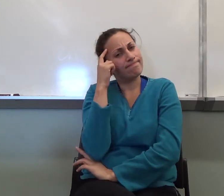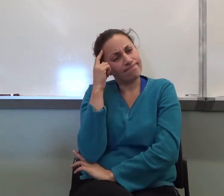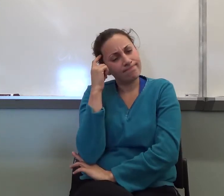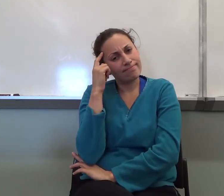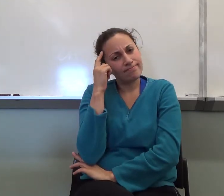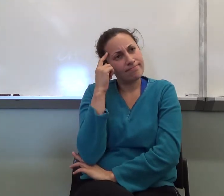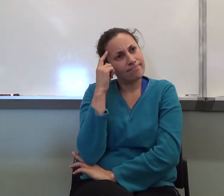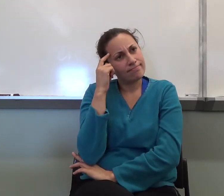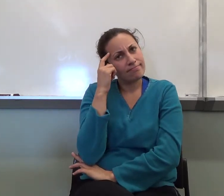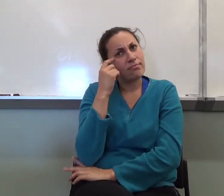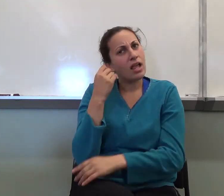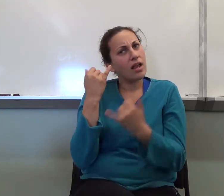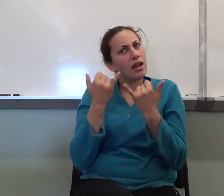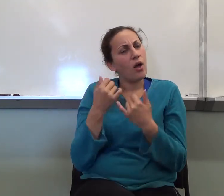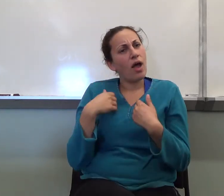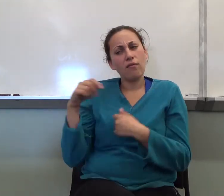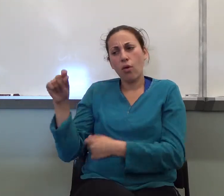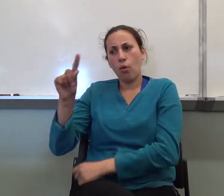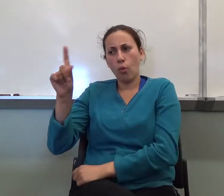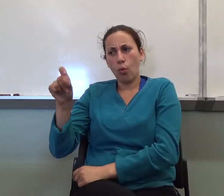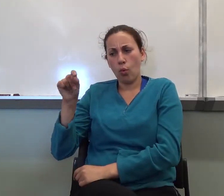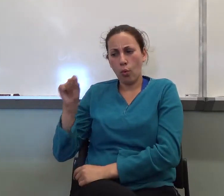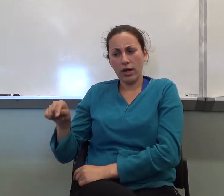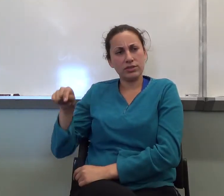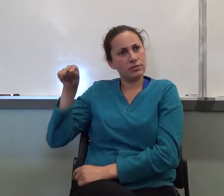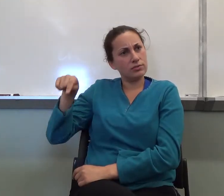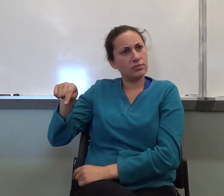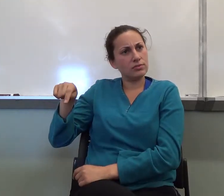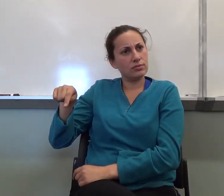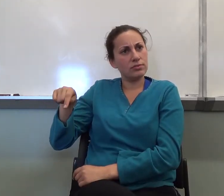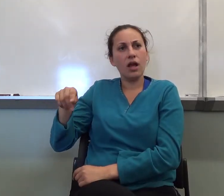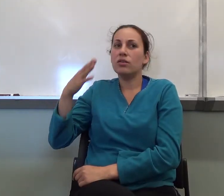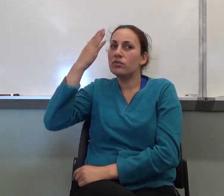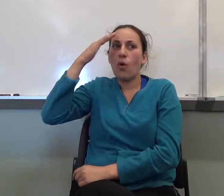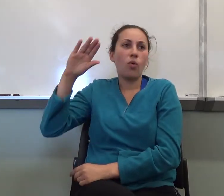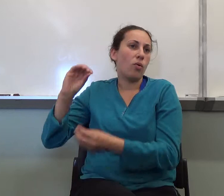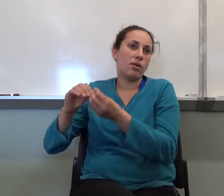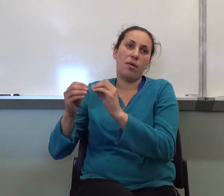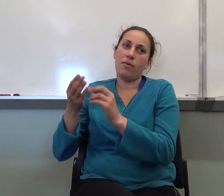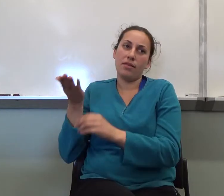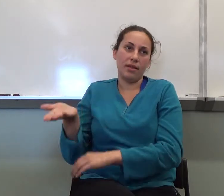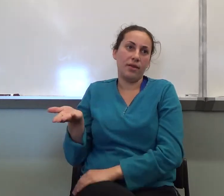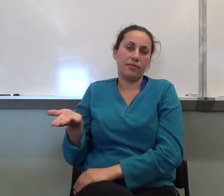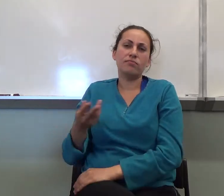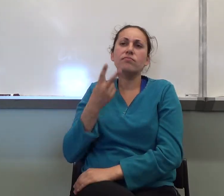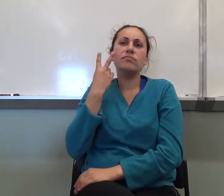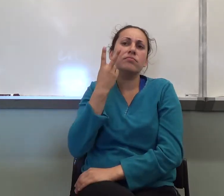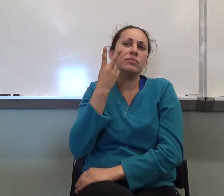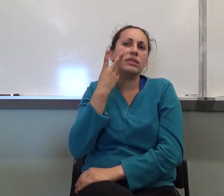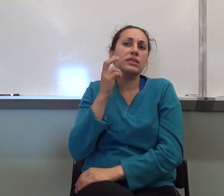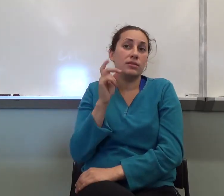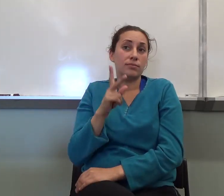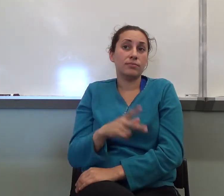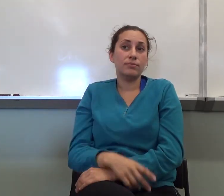Now we've got a question, which means there's something unknown. And let's see what it is that's unknown. Well,